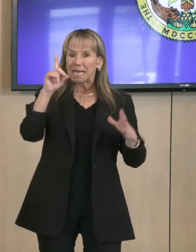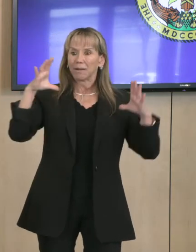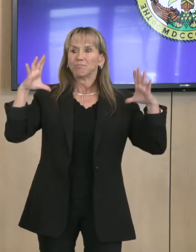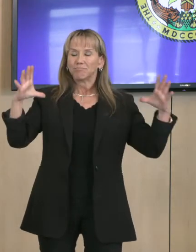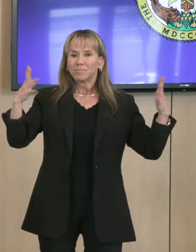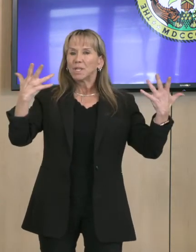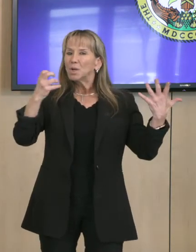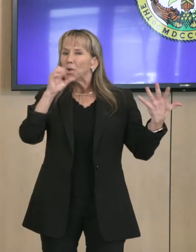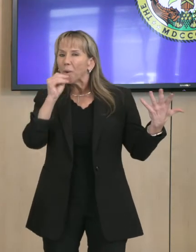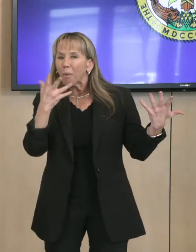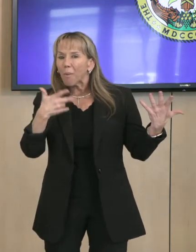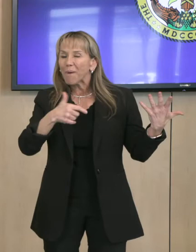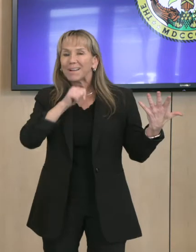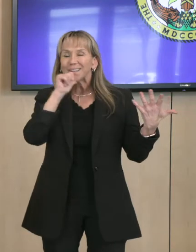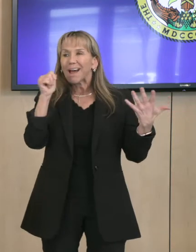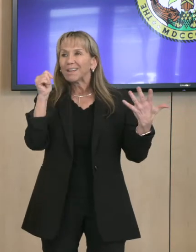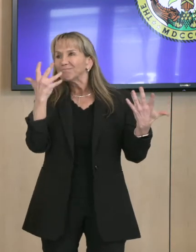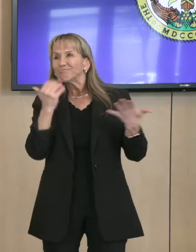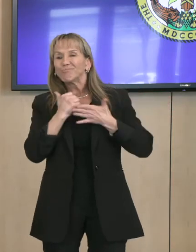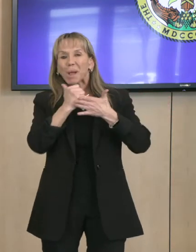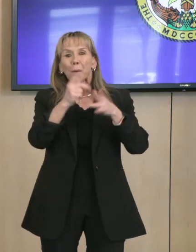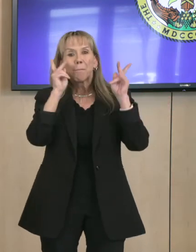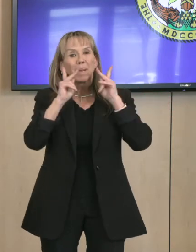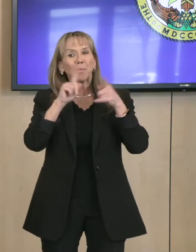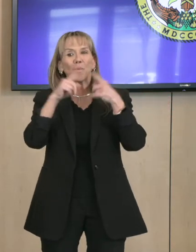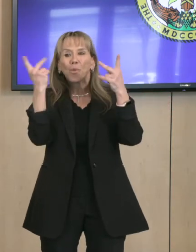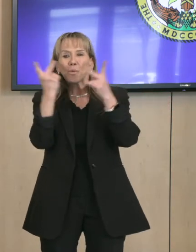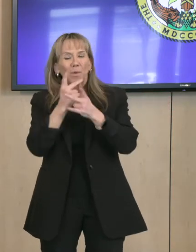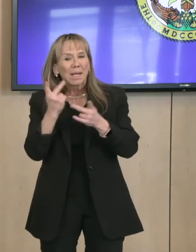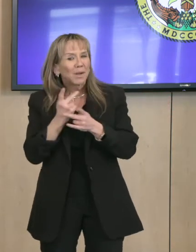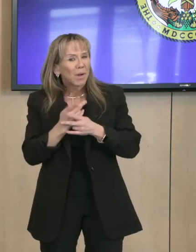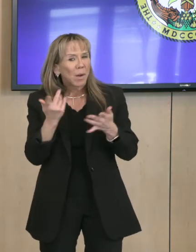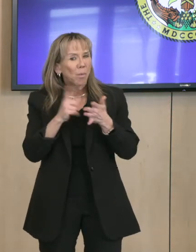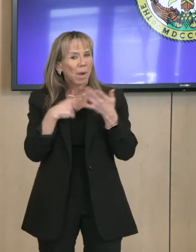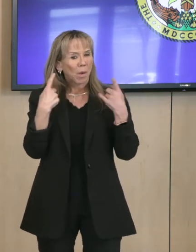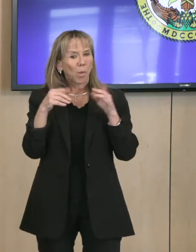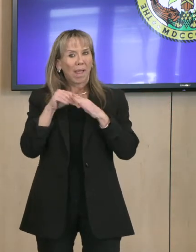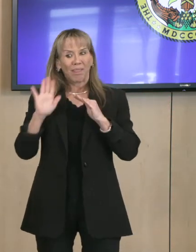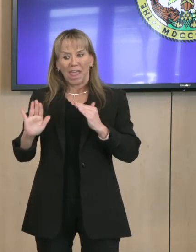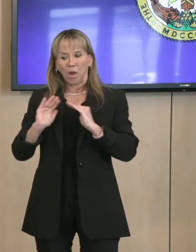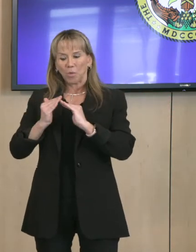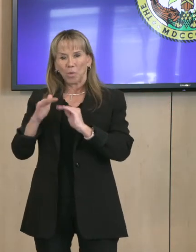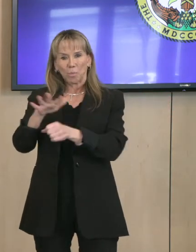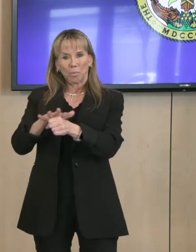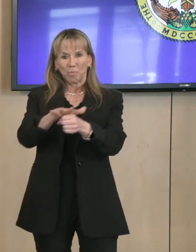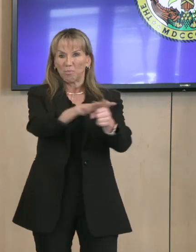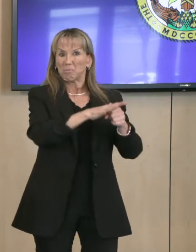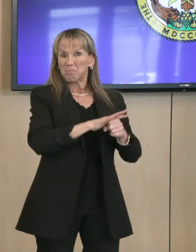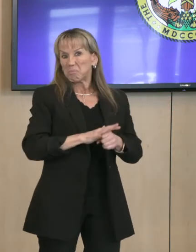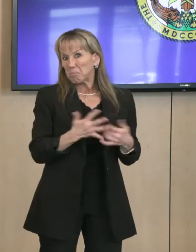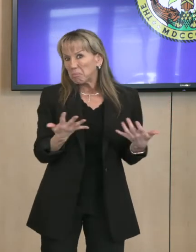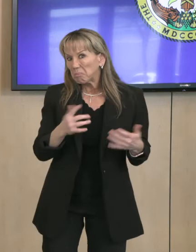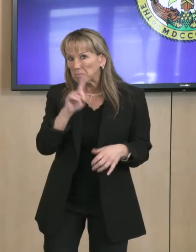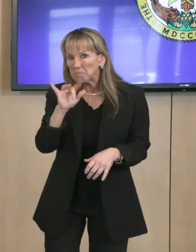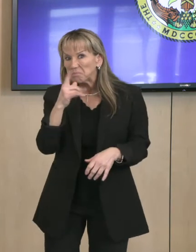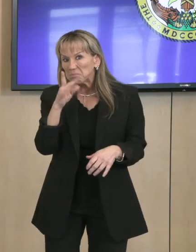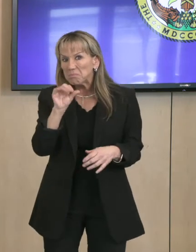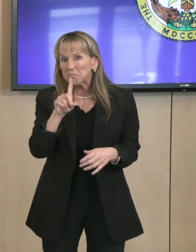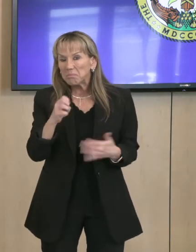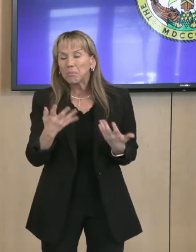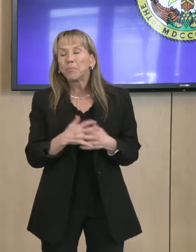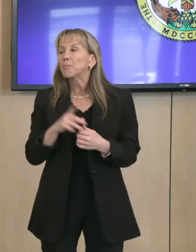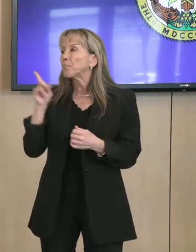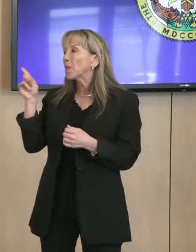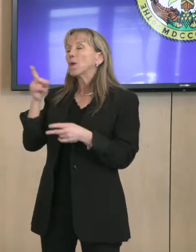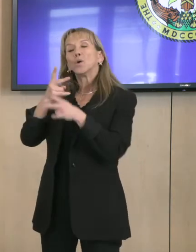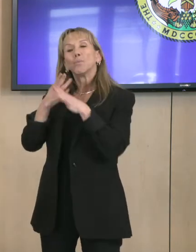So it's not really useful for people to try and figure out what is going on in their community. Okay, Supervisor Fletcher will answer